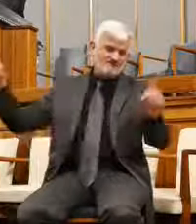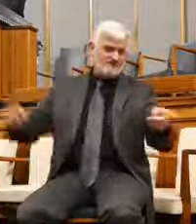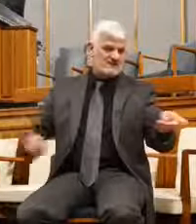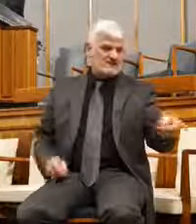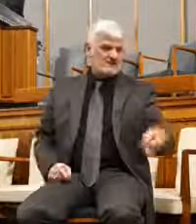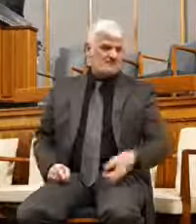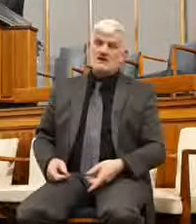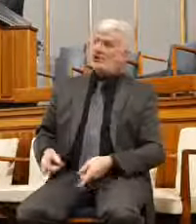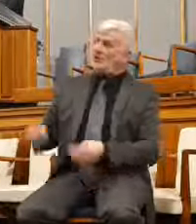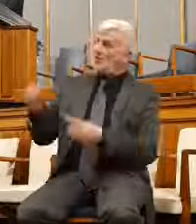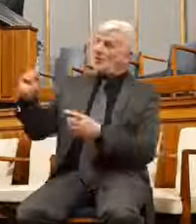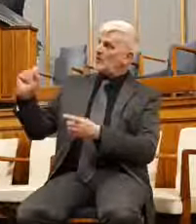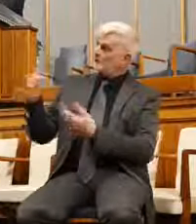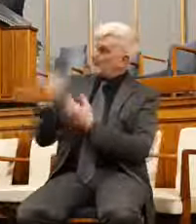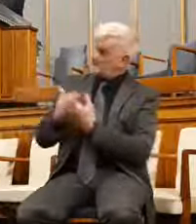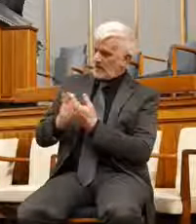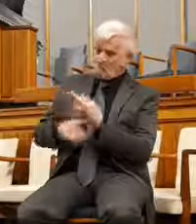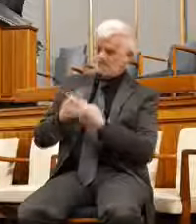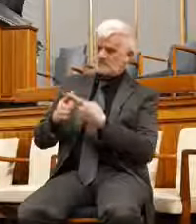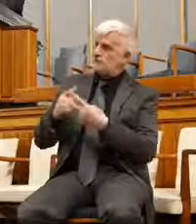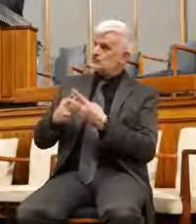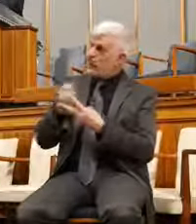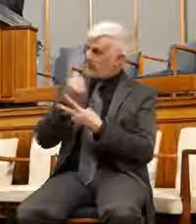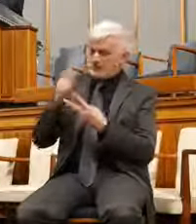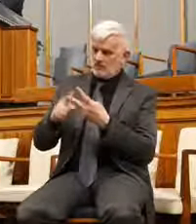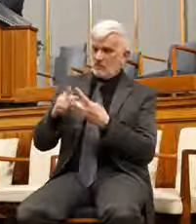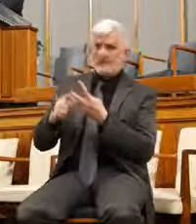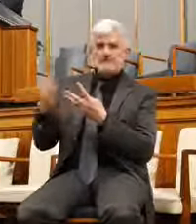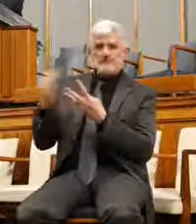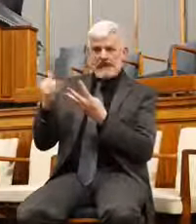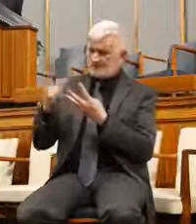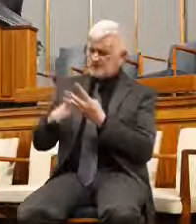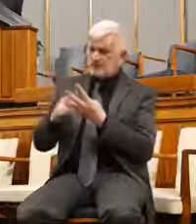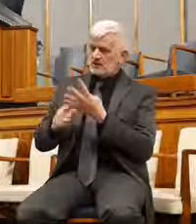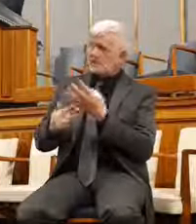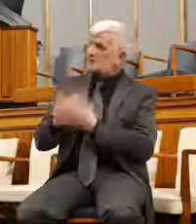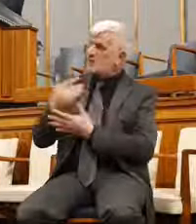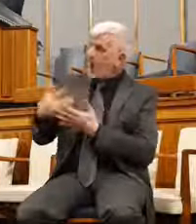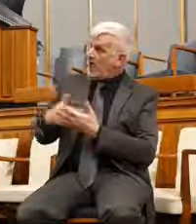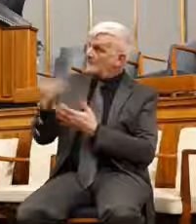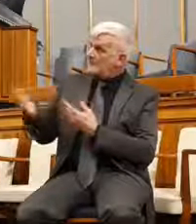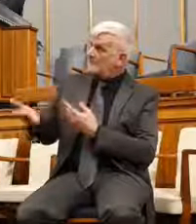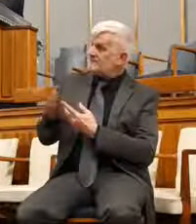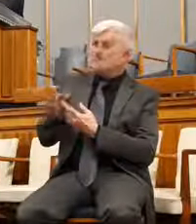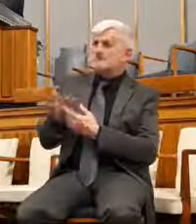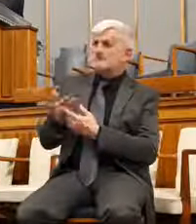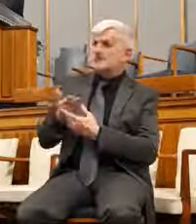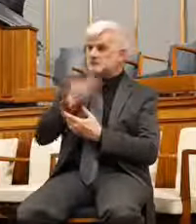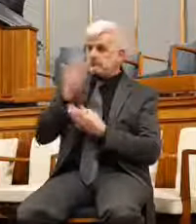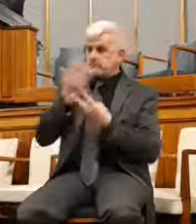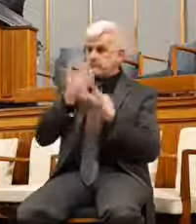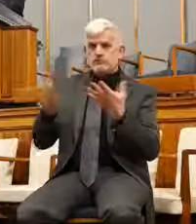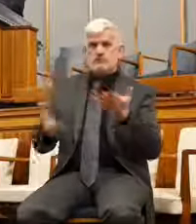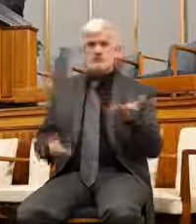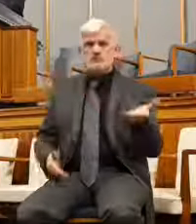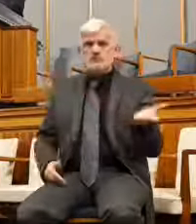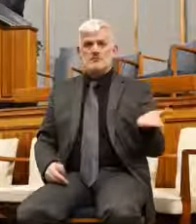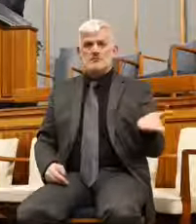don't know his strength, you don't know his blessing, you don't know the new life that he gives. You lack these